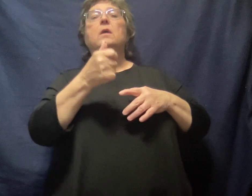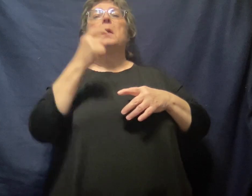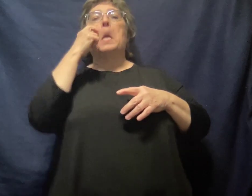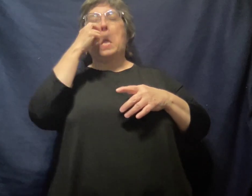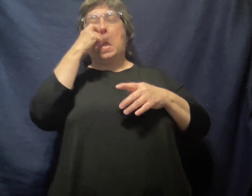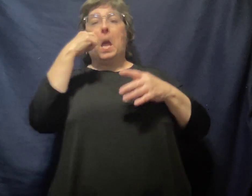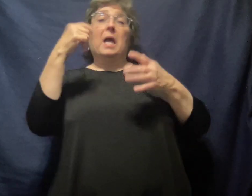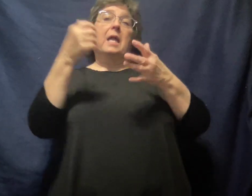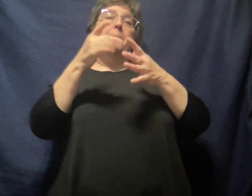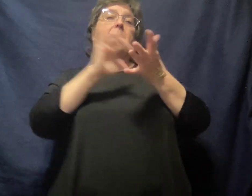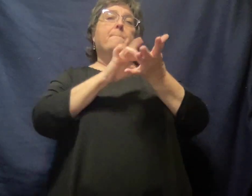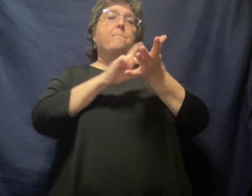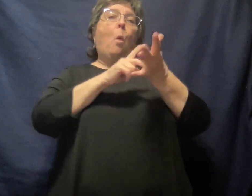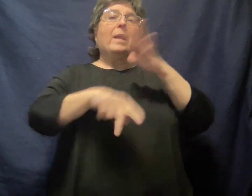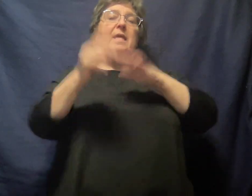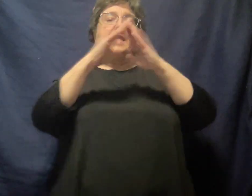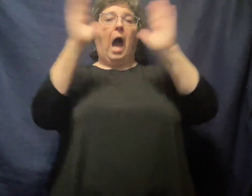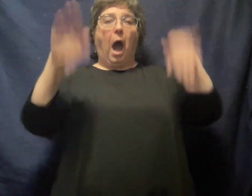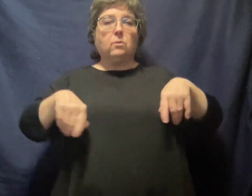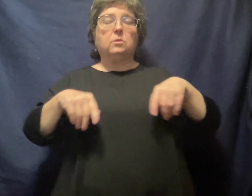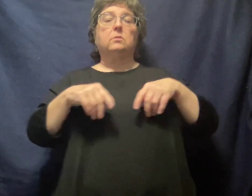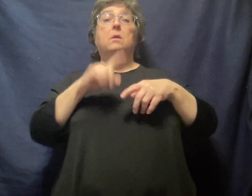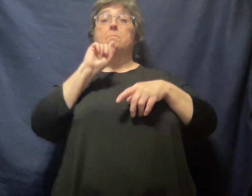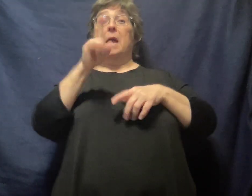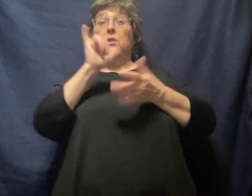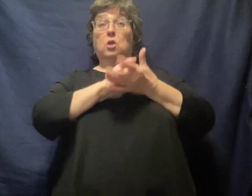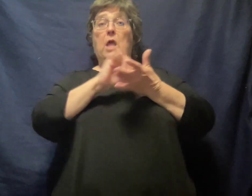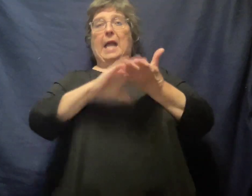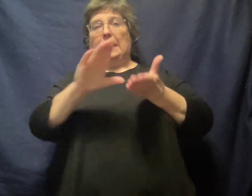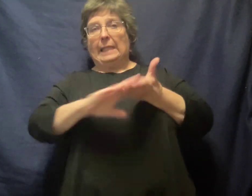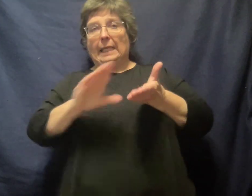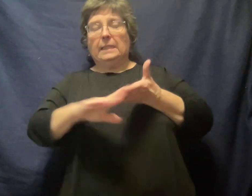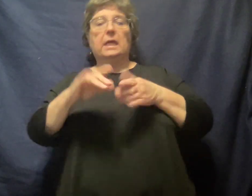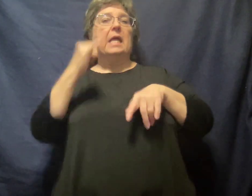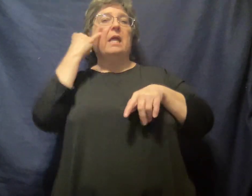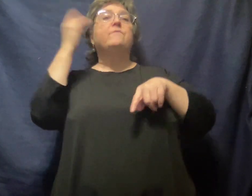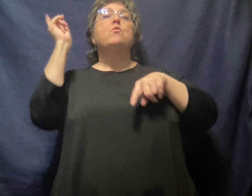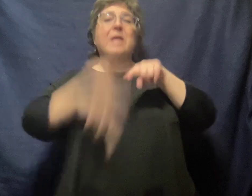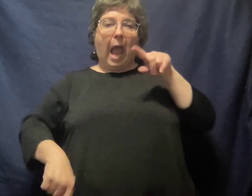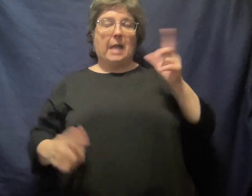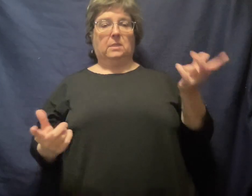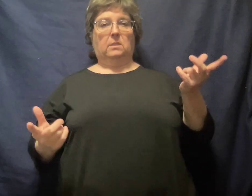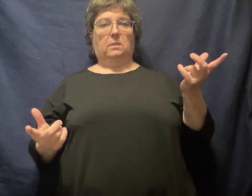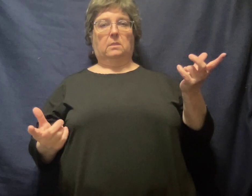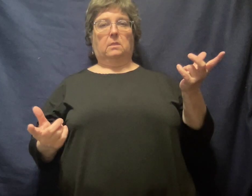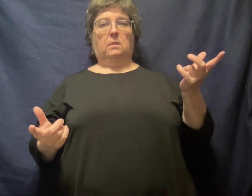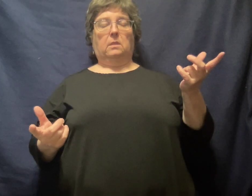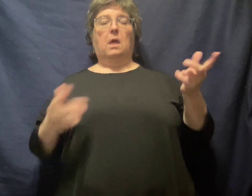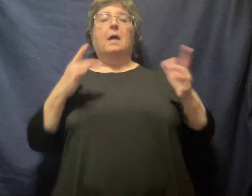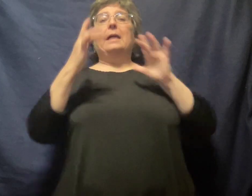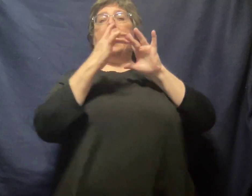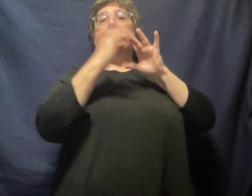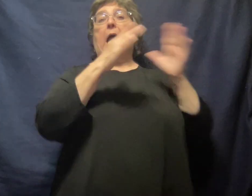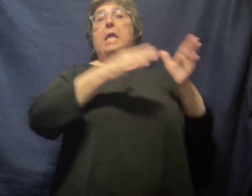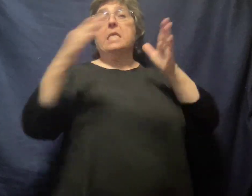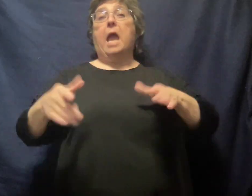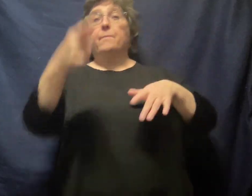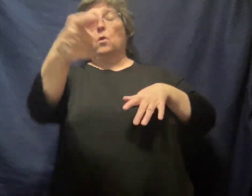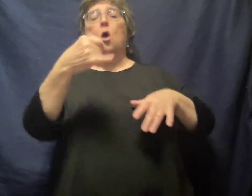carbon monoxide from a gas furnace. So make sure that those are clean. If you can't do that, please contact a neighbor. Talk to a neighbor and see if they